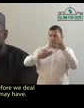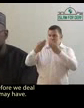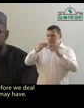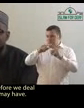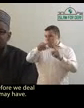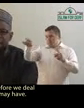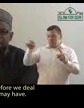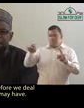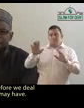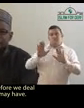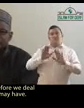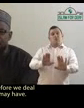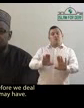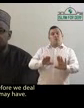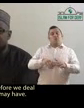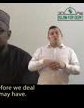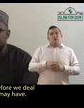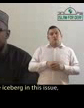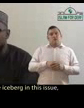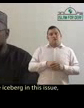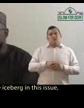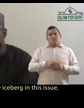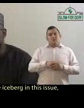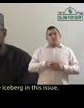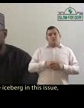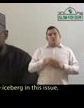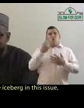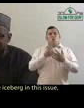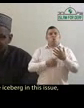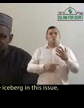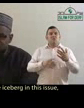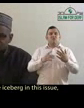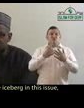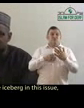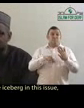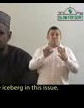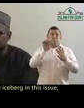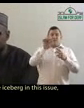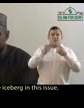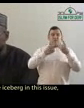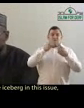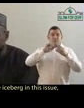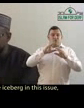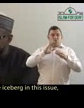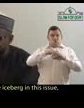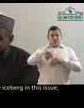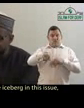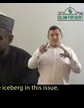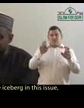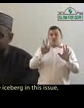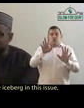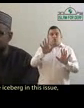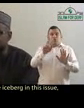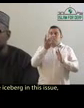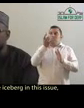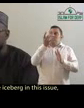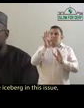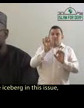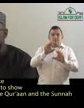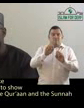that you may have, I only touched the tip of the iceberg in this issue, just the tip of the